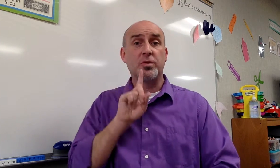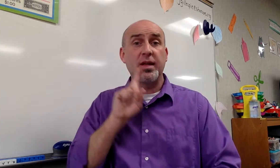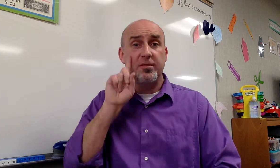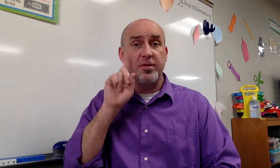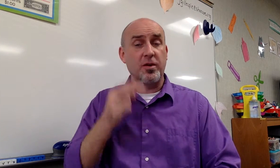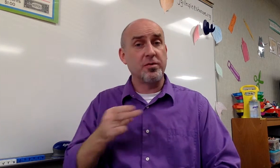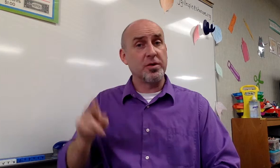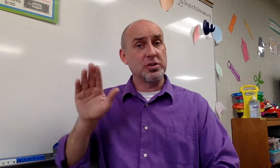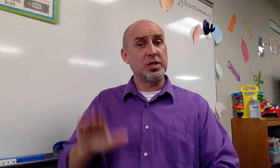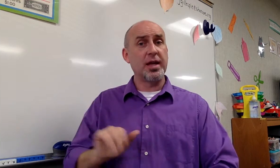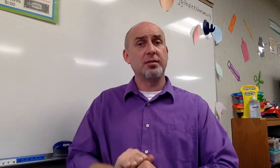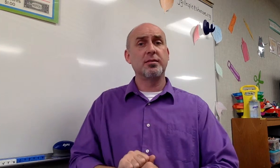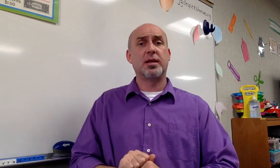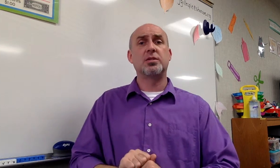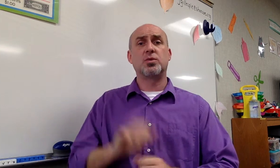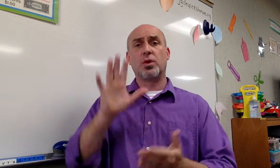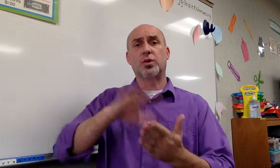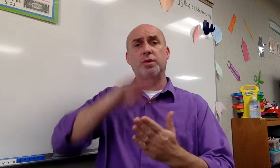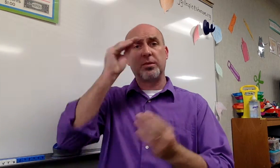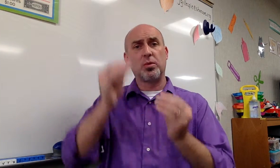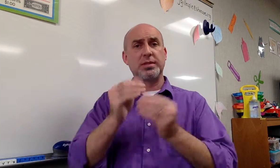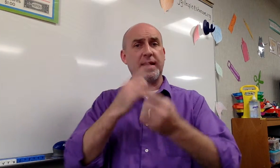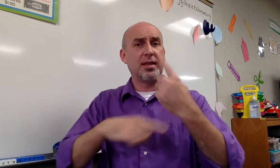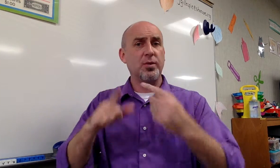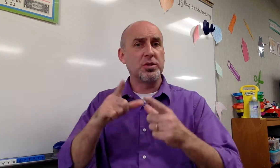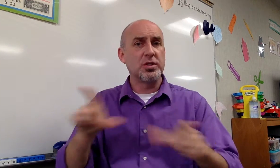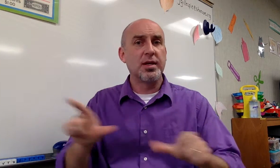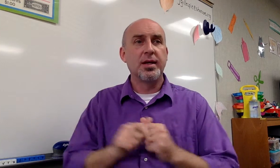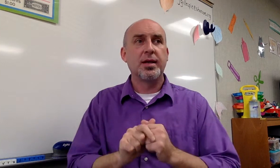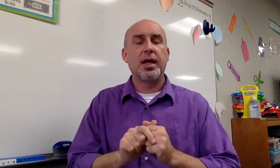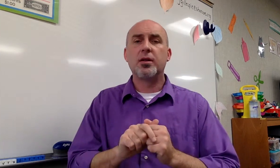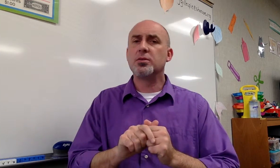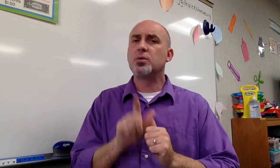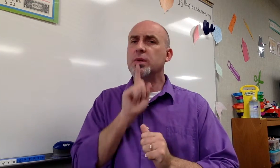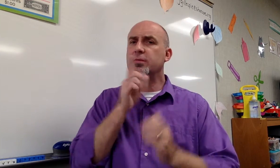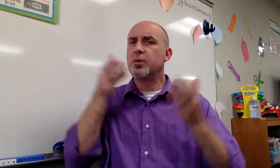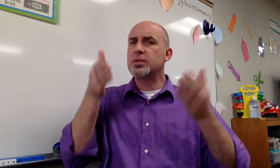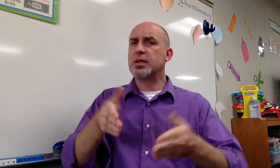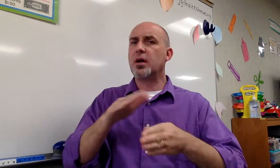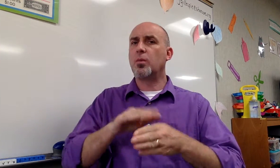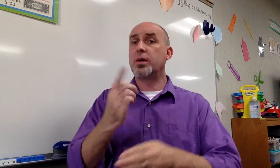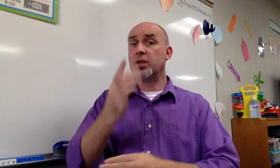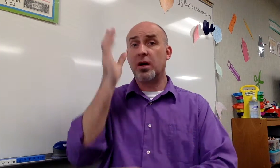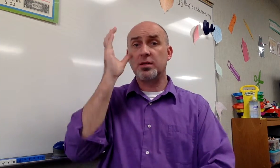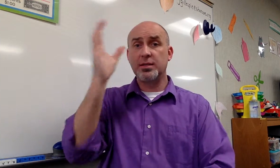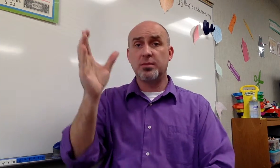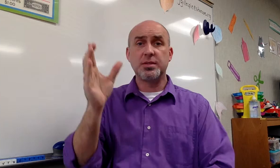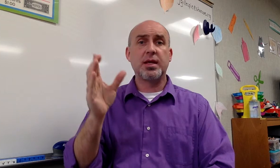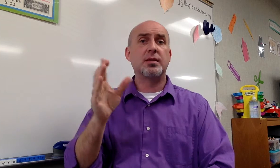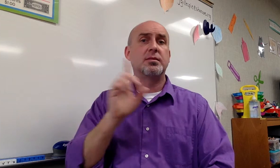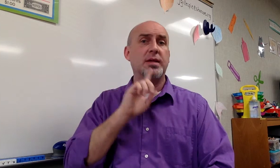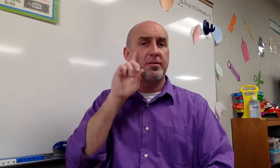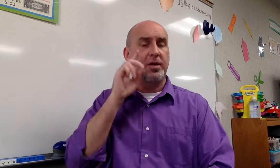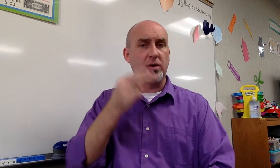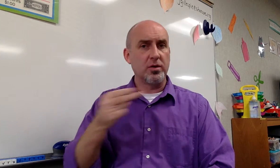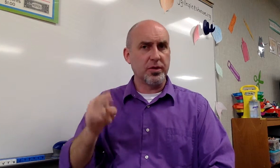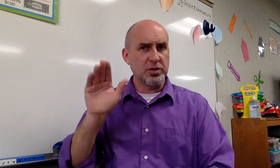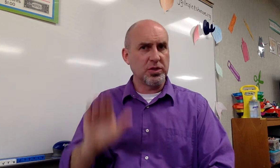deaf and hard of hearing child as you are learning more sign language, and also really focusing on one of the concepts that deaf and hard of hearing